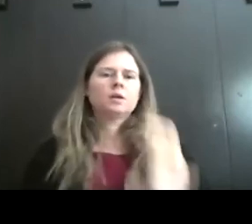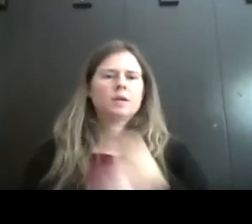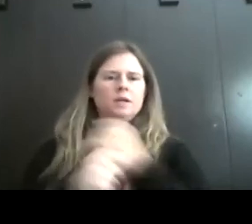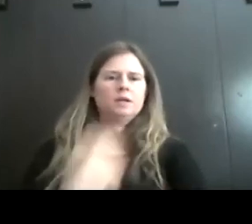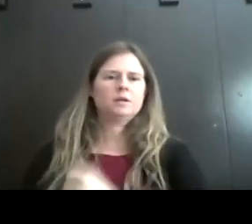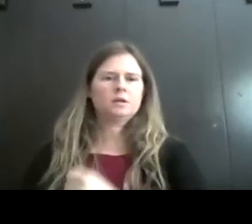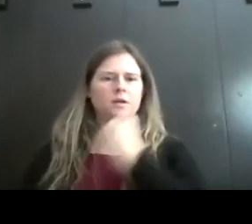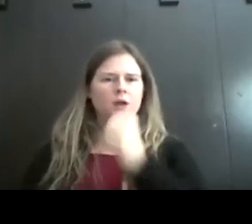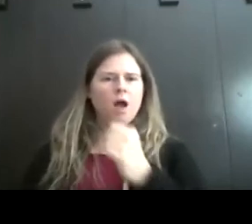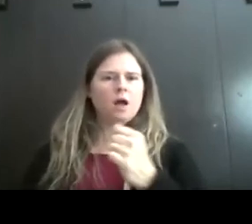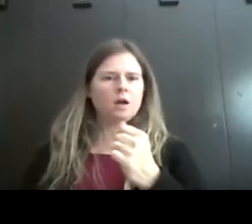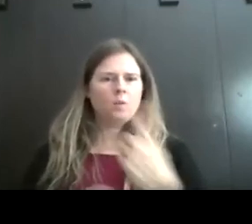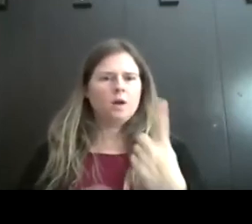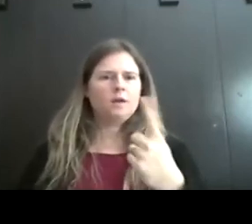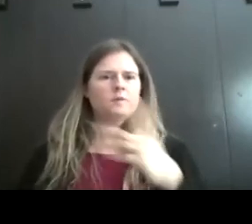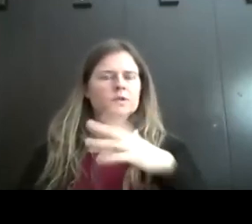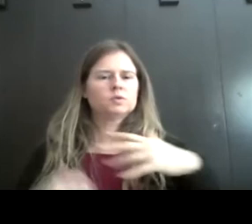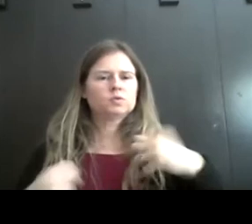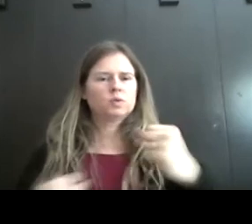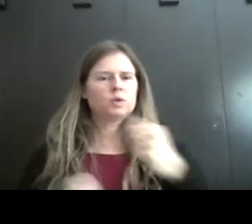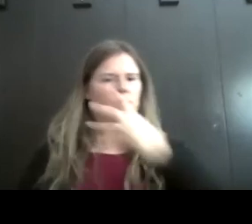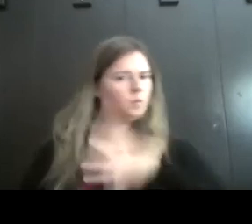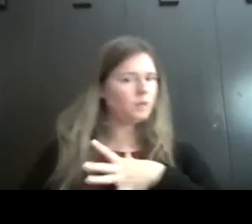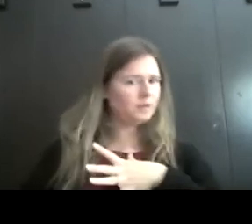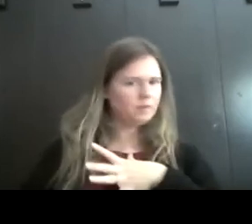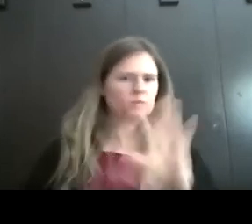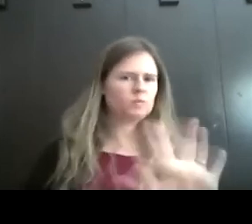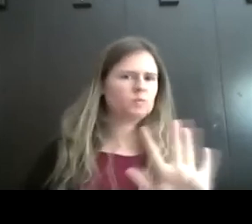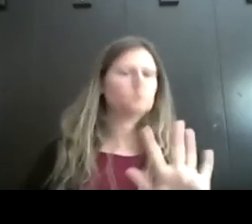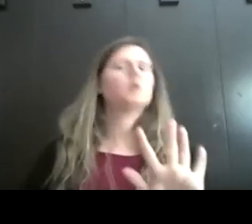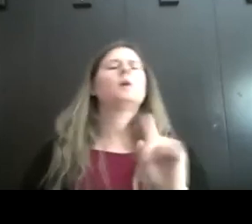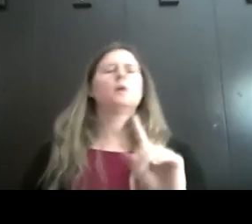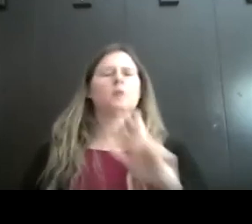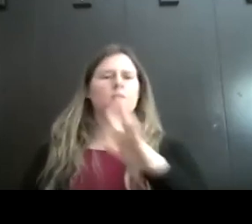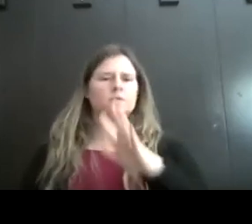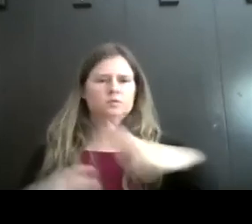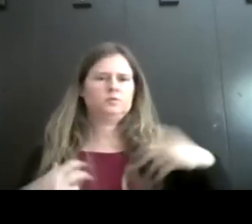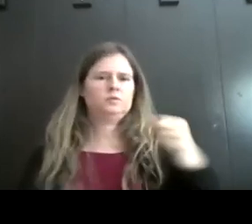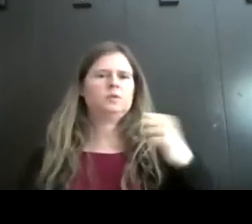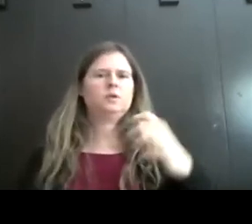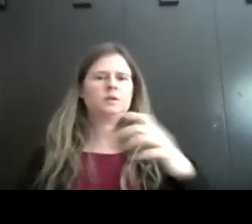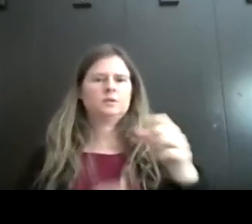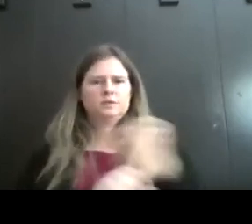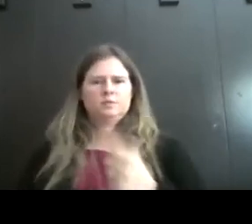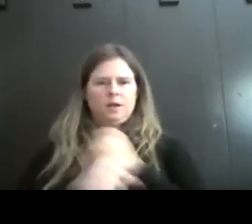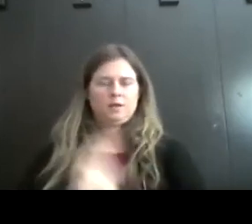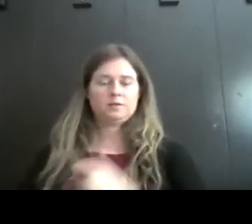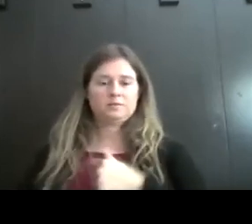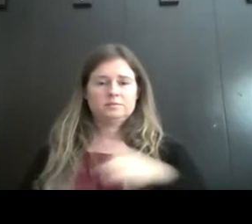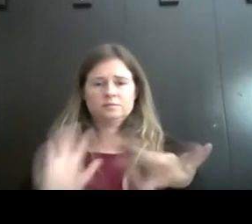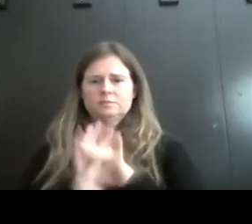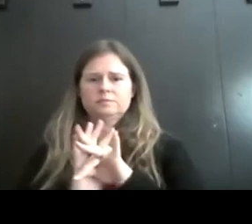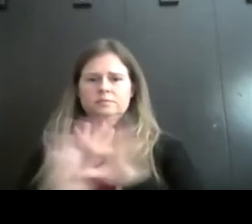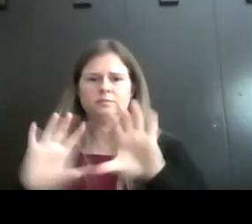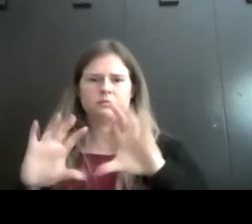women paddlers. She's one of our strongest paddlers. If I was going to pick a crew